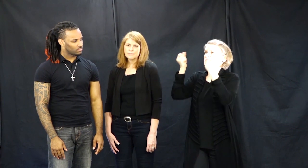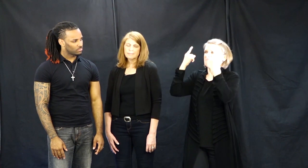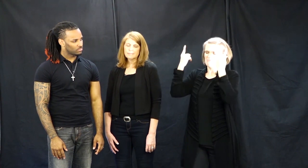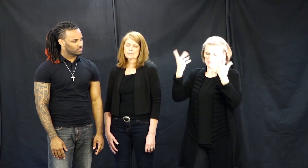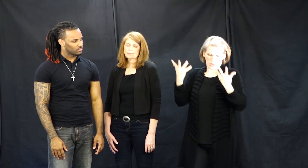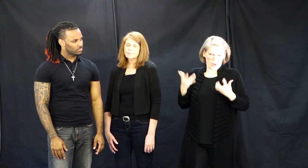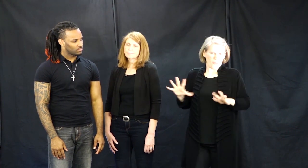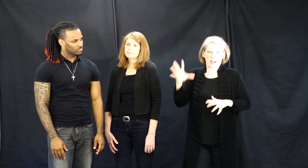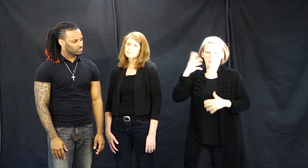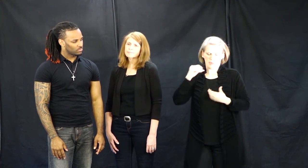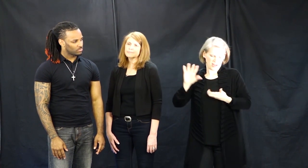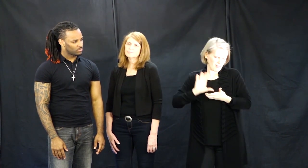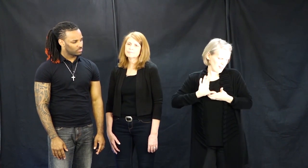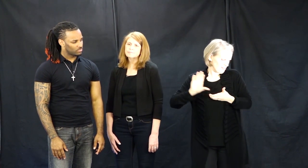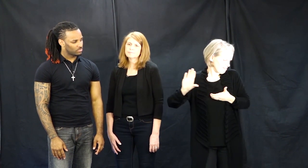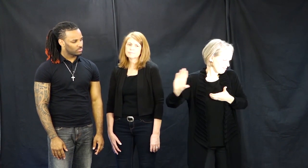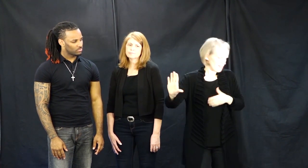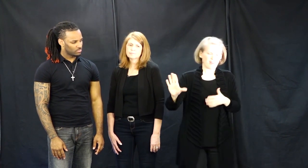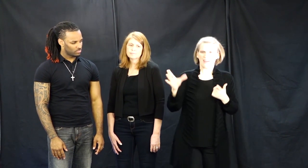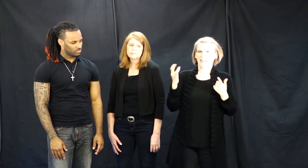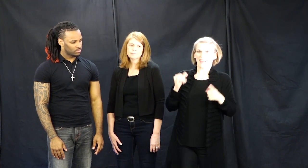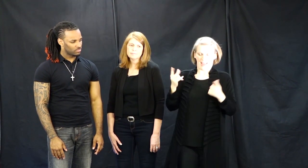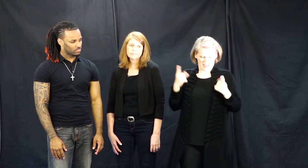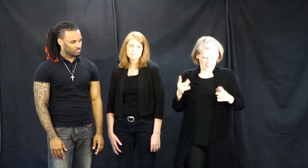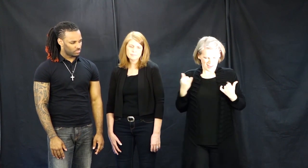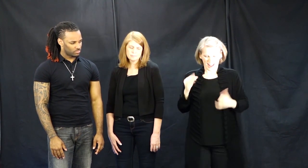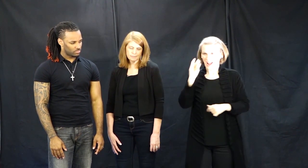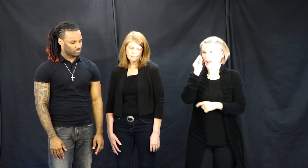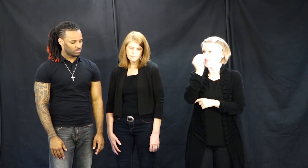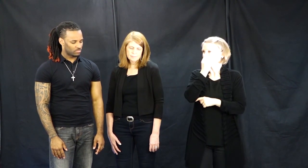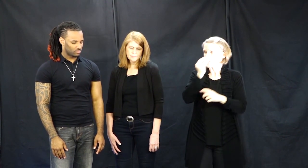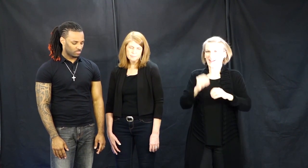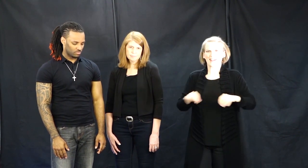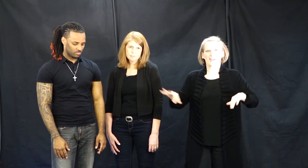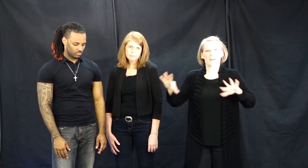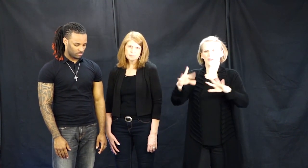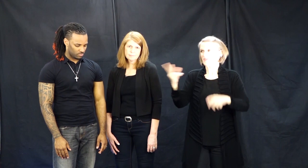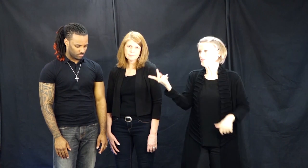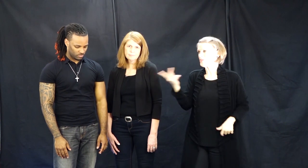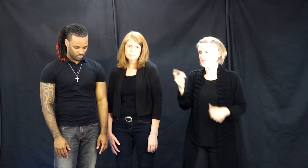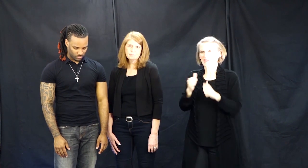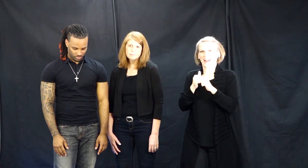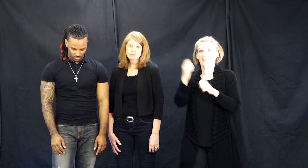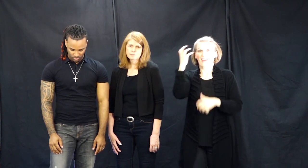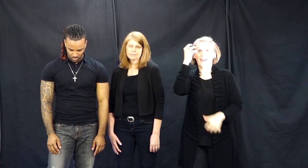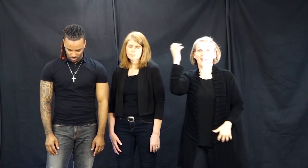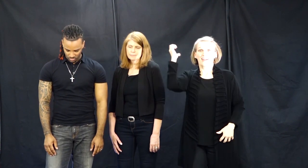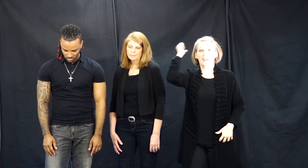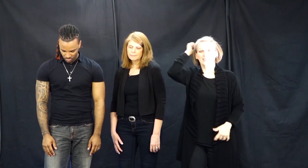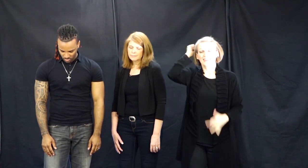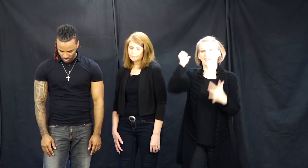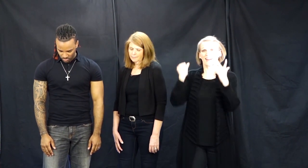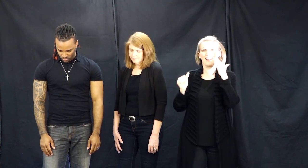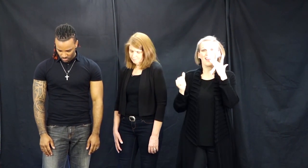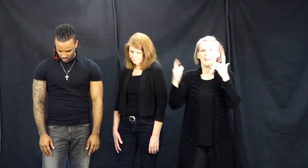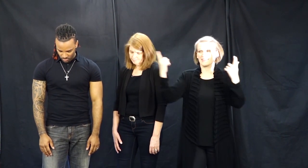unimaginable. They're standing in the garden, Alexander by Eliza's